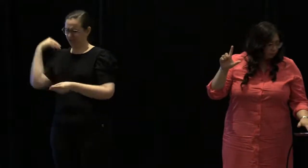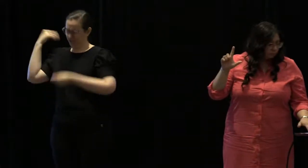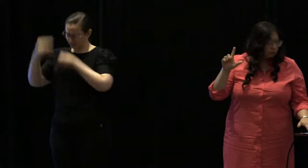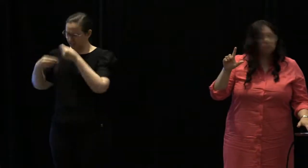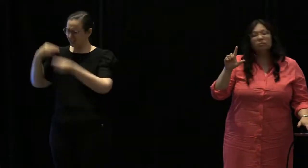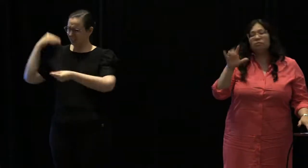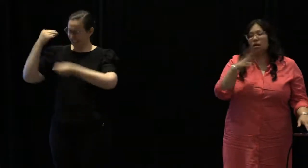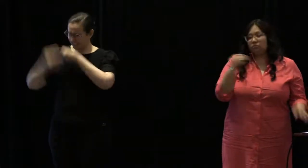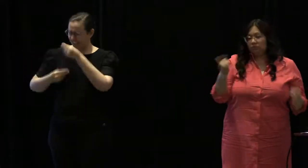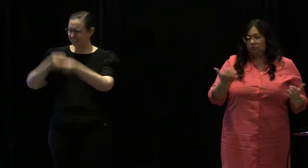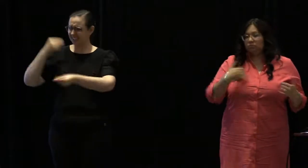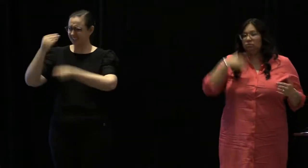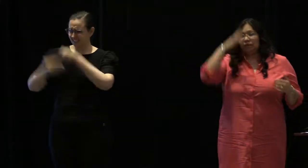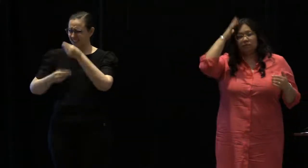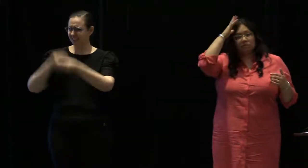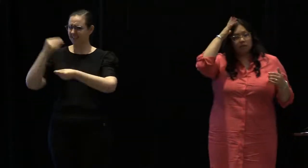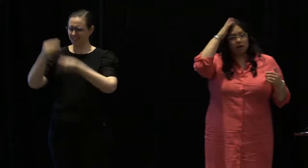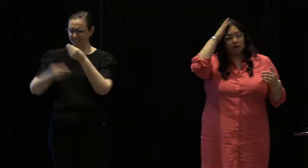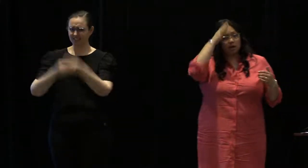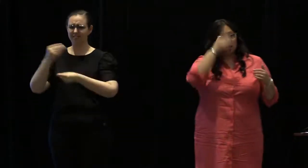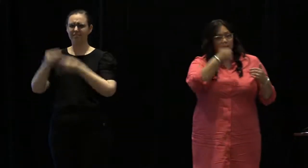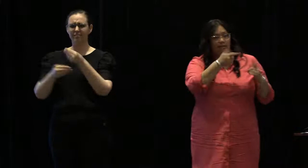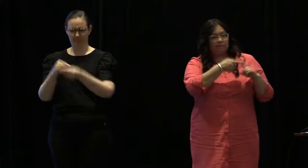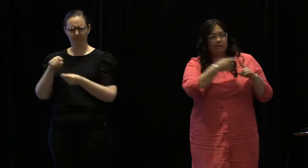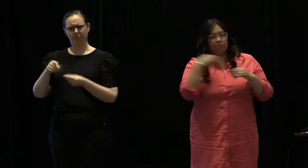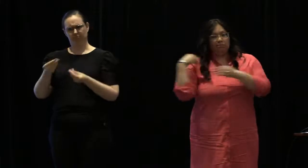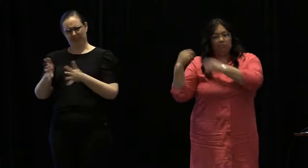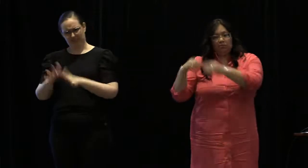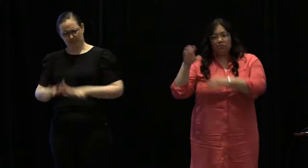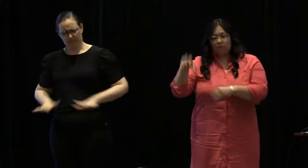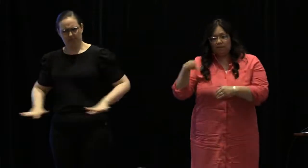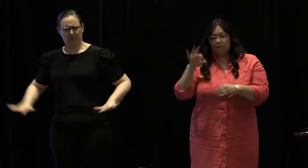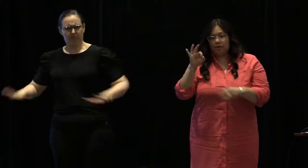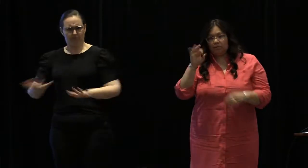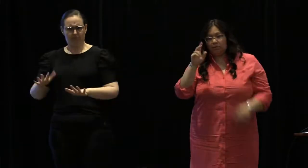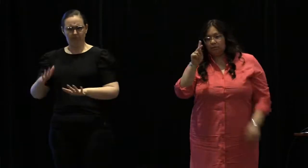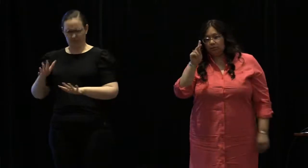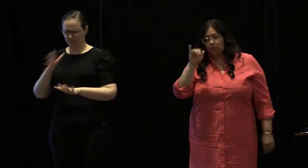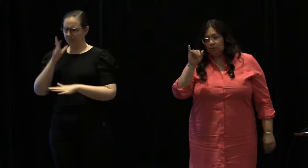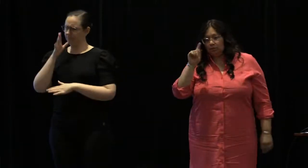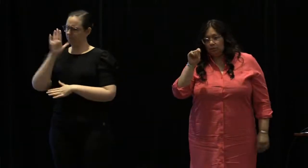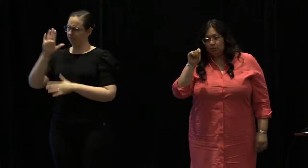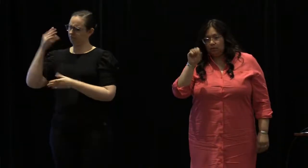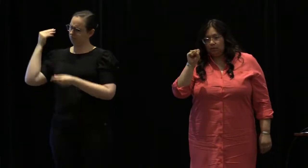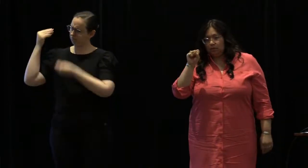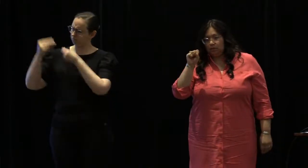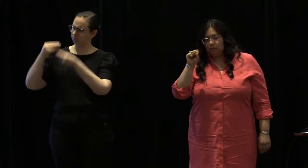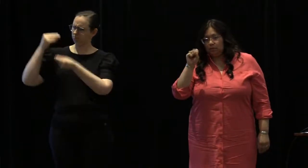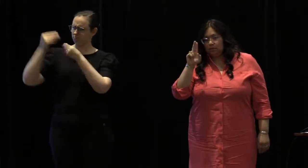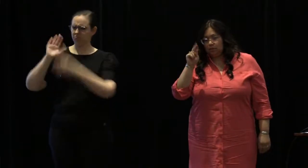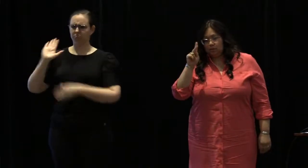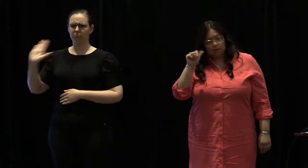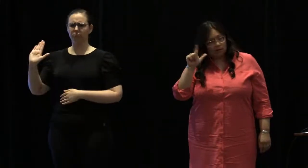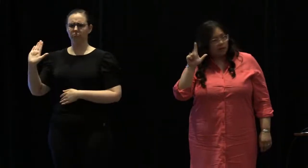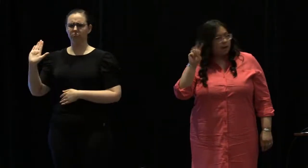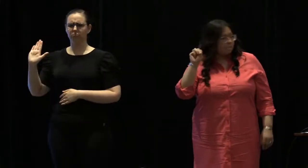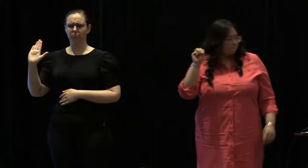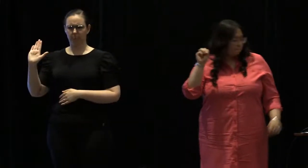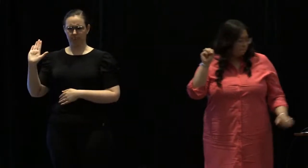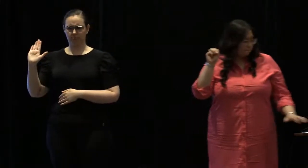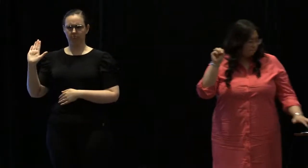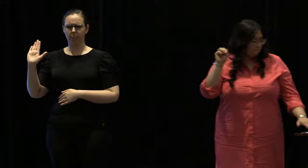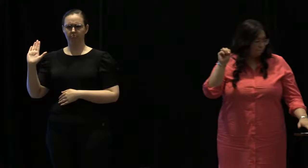on the matriarchal side of my family. And on my father's side, we are from the